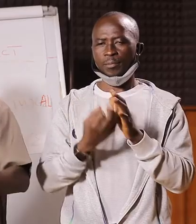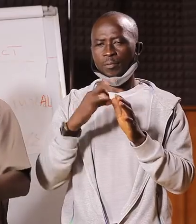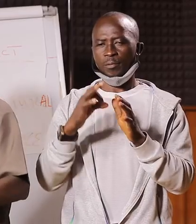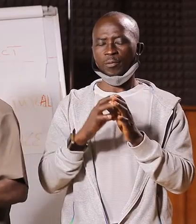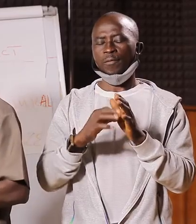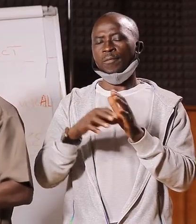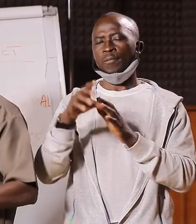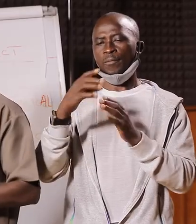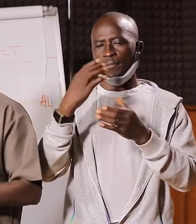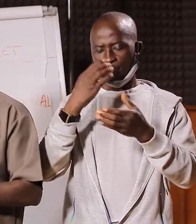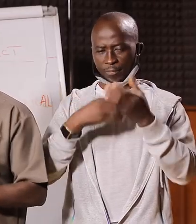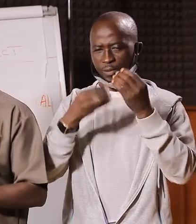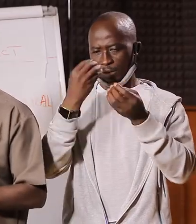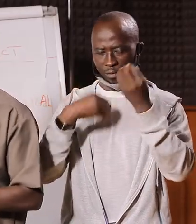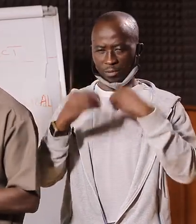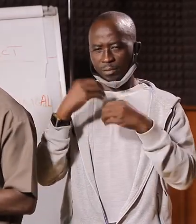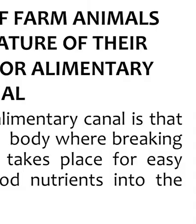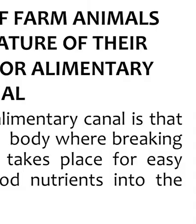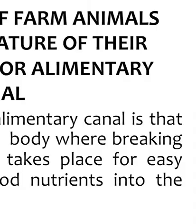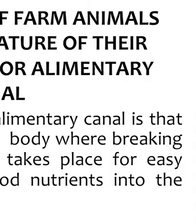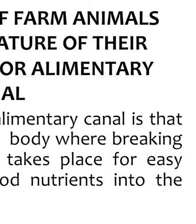digestive tract or alimentary canal.